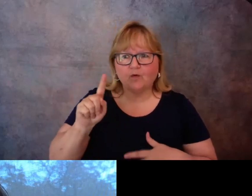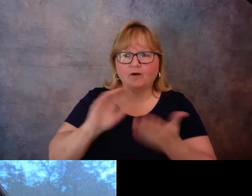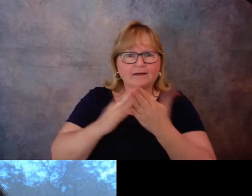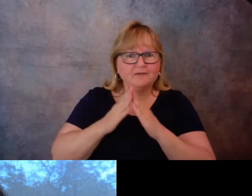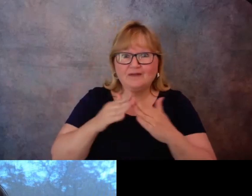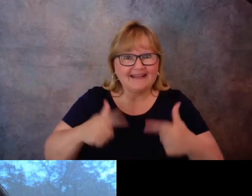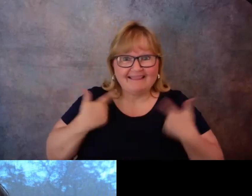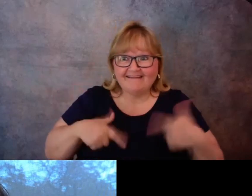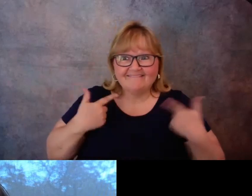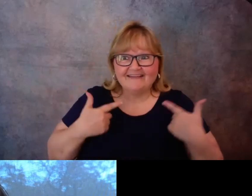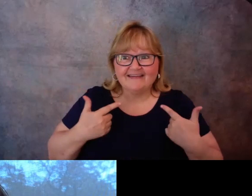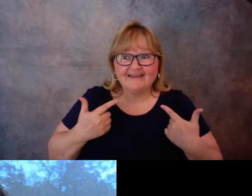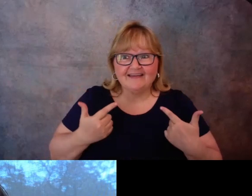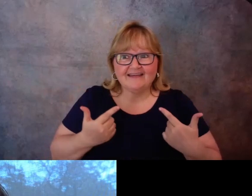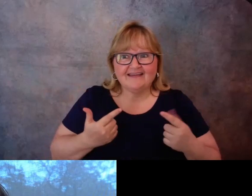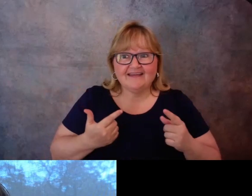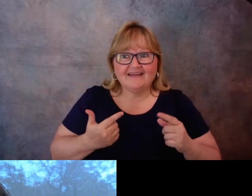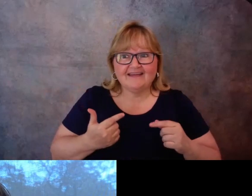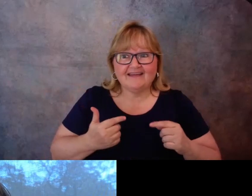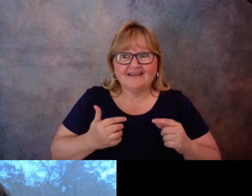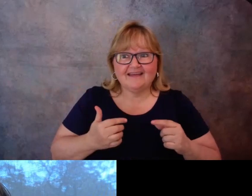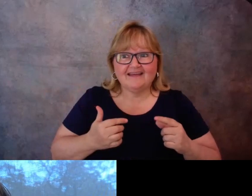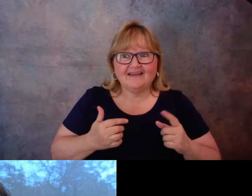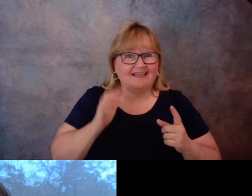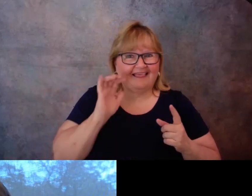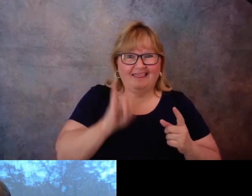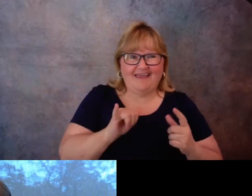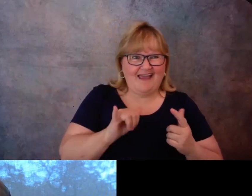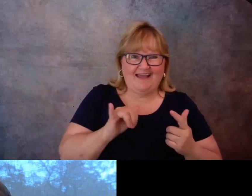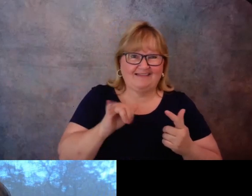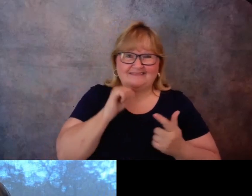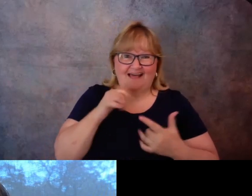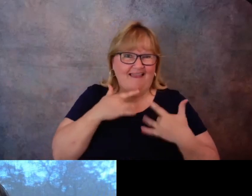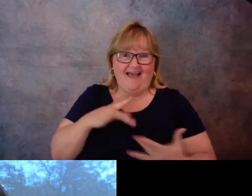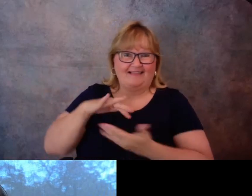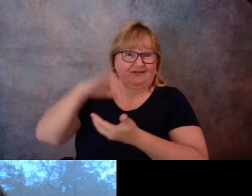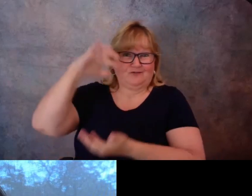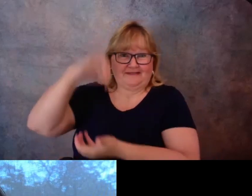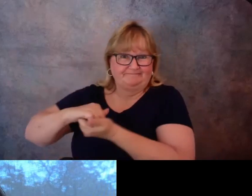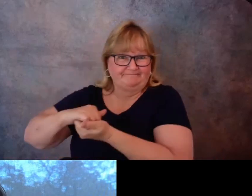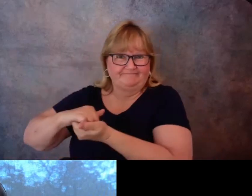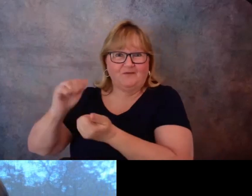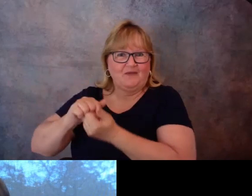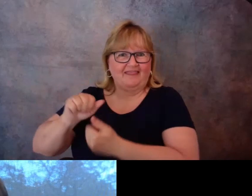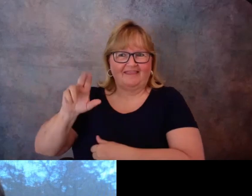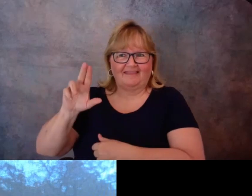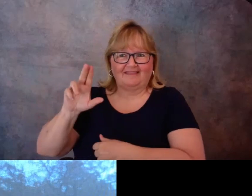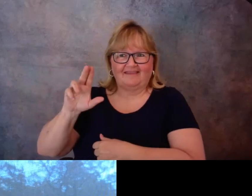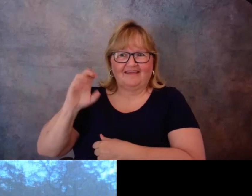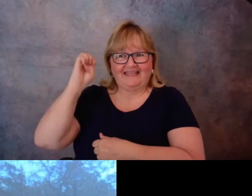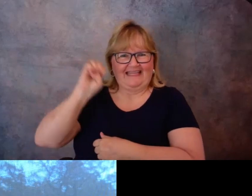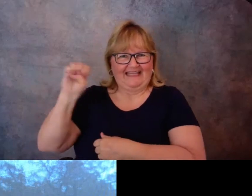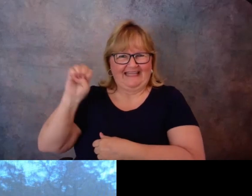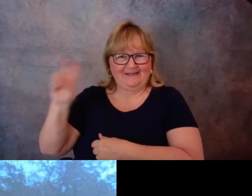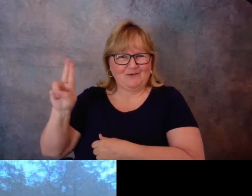unthinkable that that would be anchored in the European Union. And I think that's crazy. We've got to have